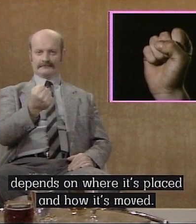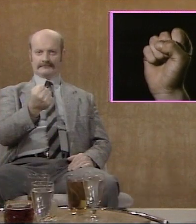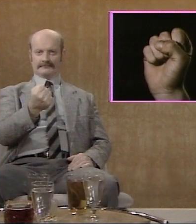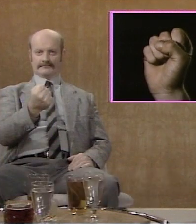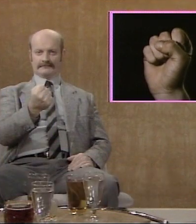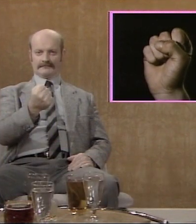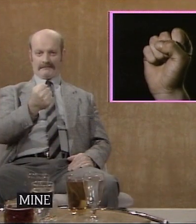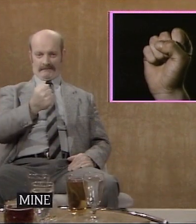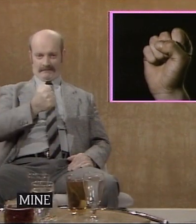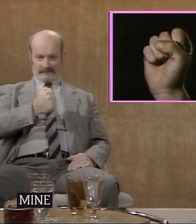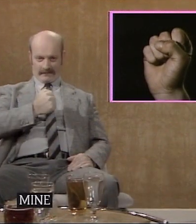Mine.